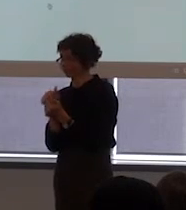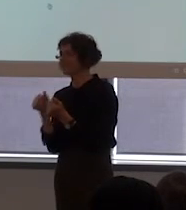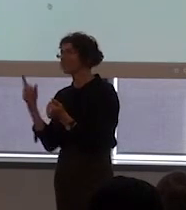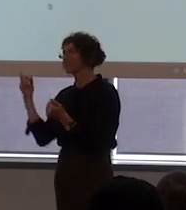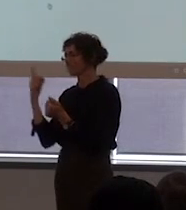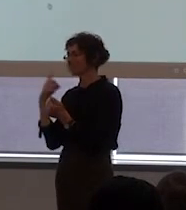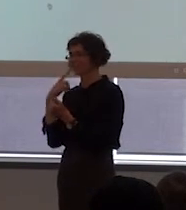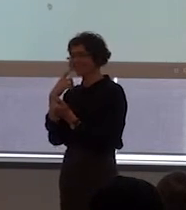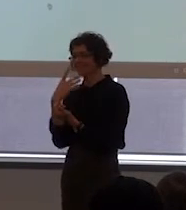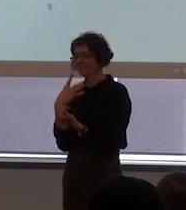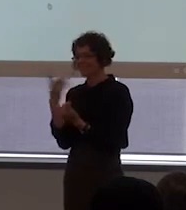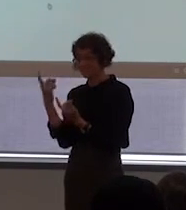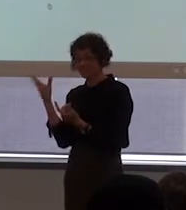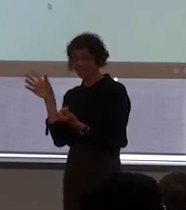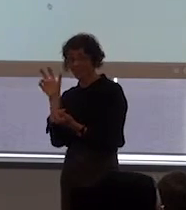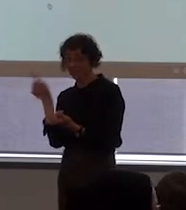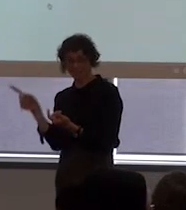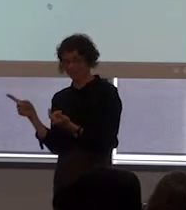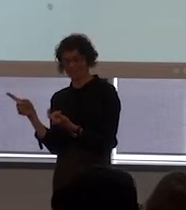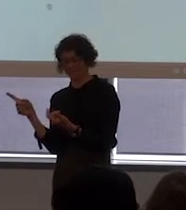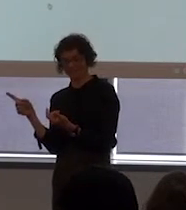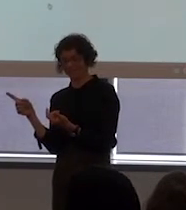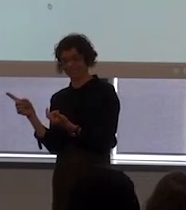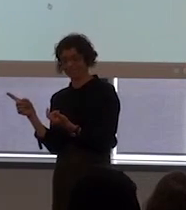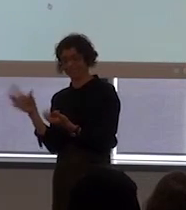Yeah, you can hear it too? It's the devil, something's going on there.